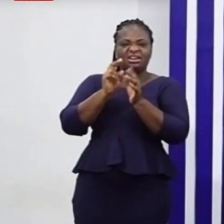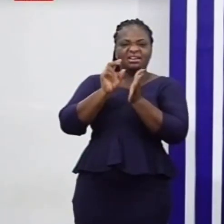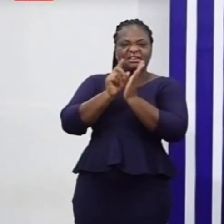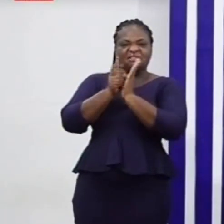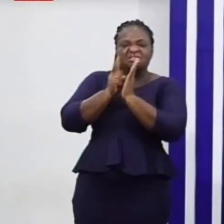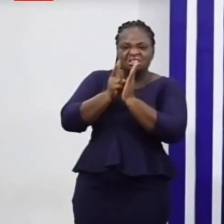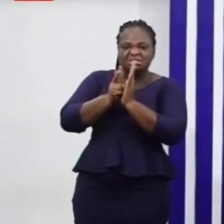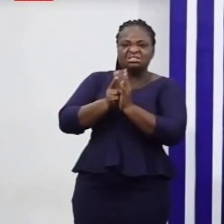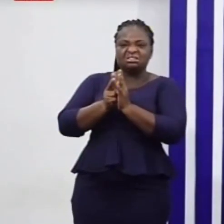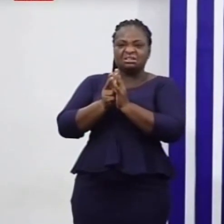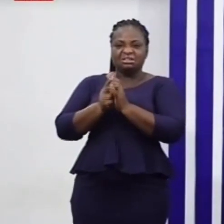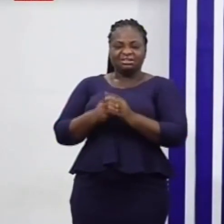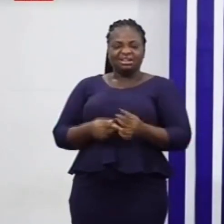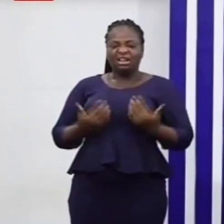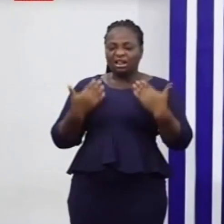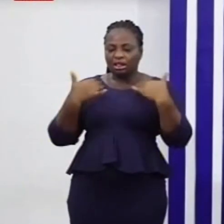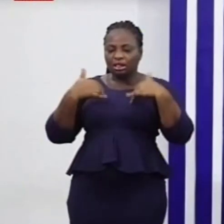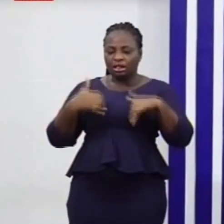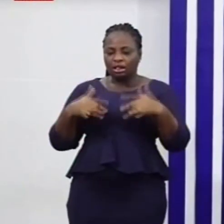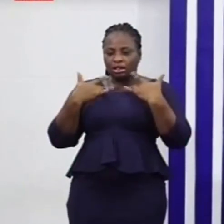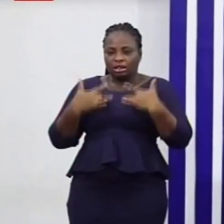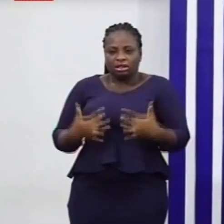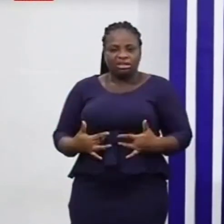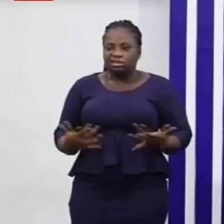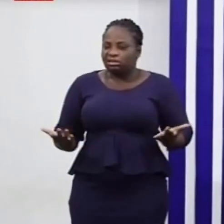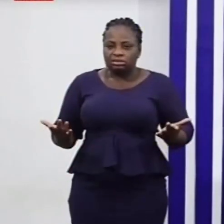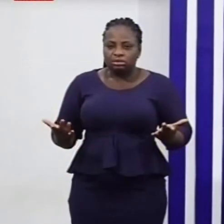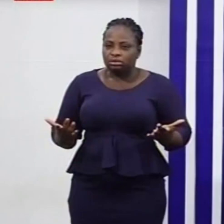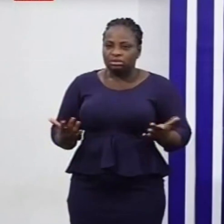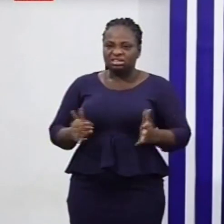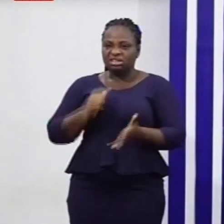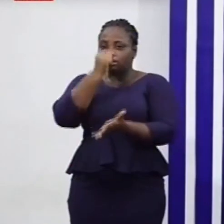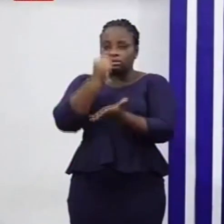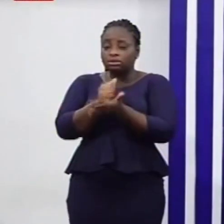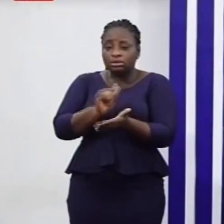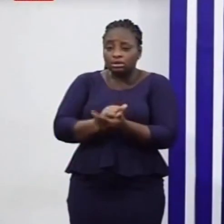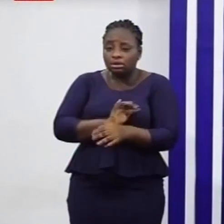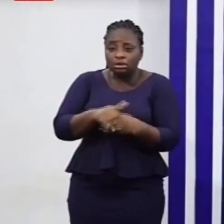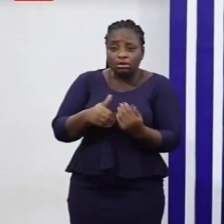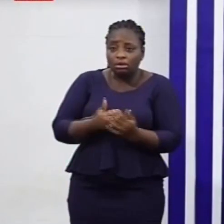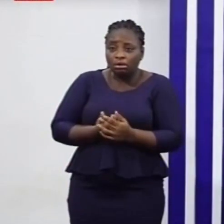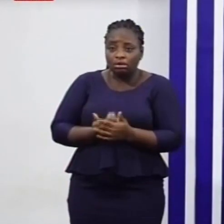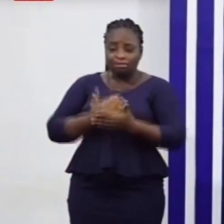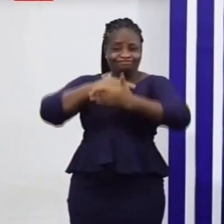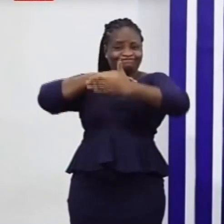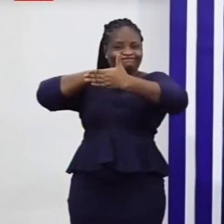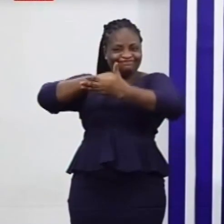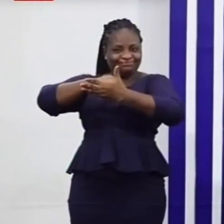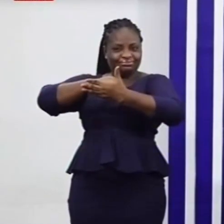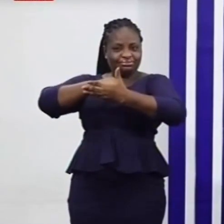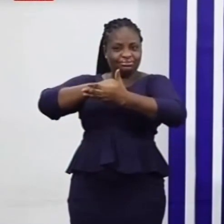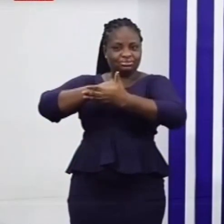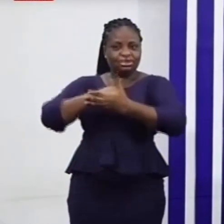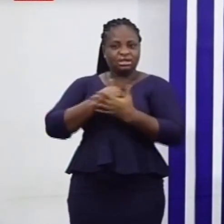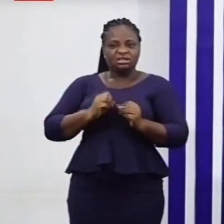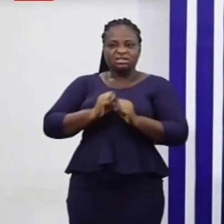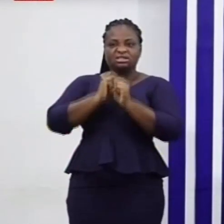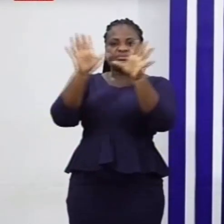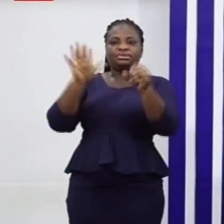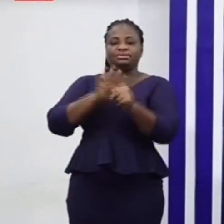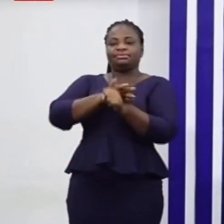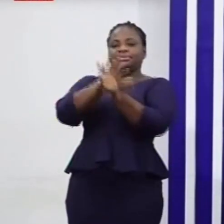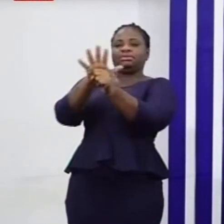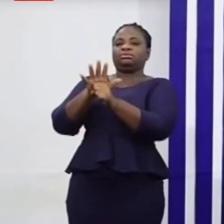to discourage the soldiers who are doing their best to ensure that we all prevent or curtail the spread of this